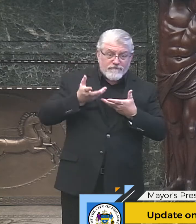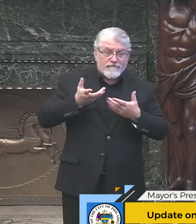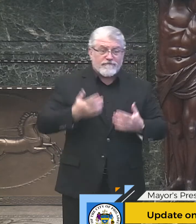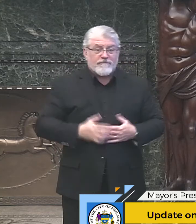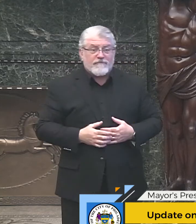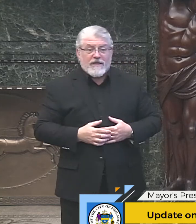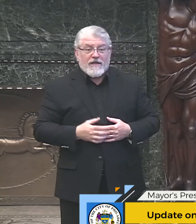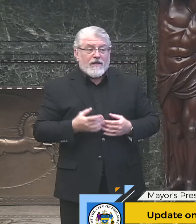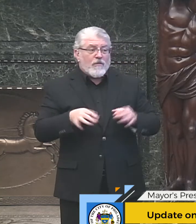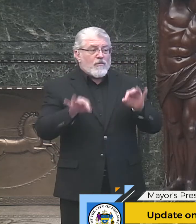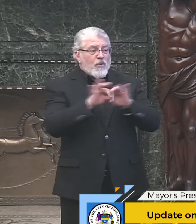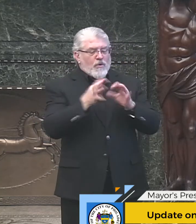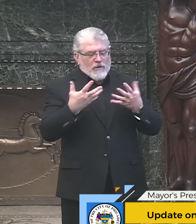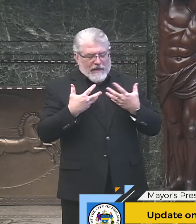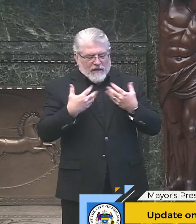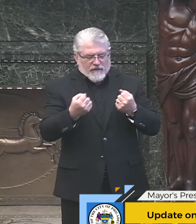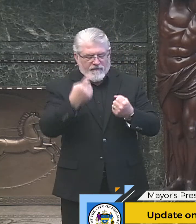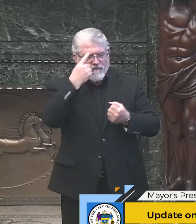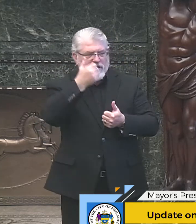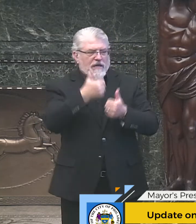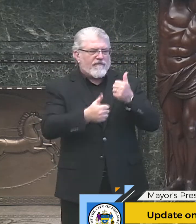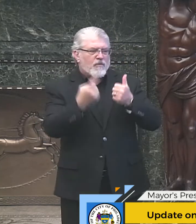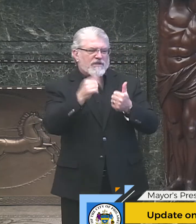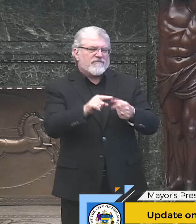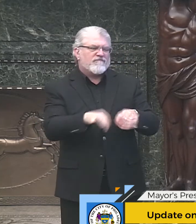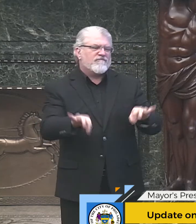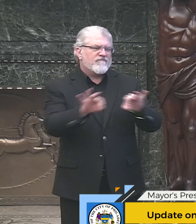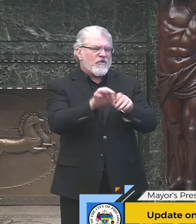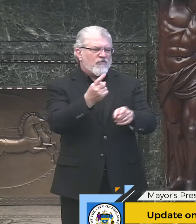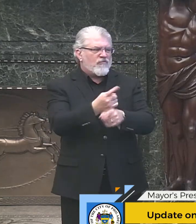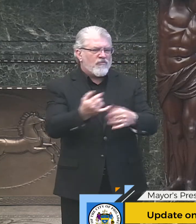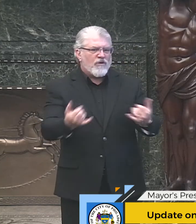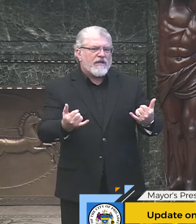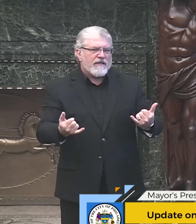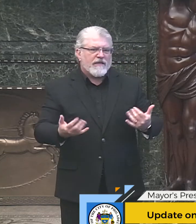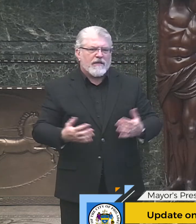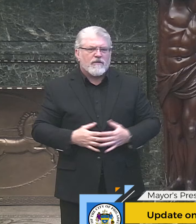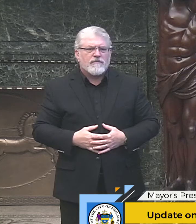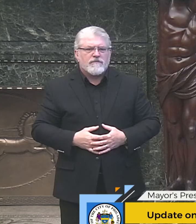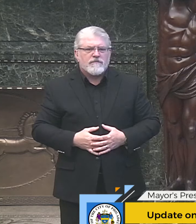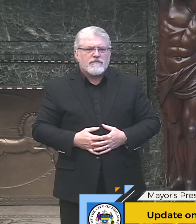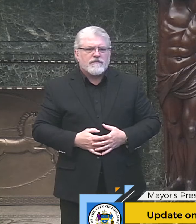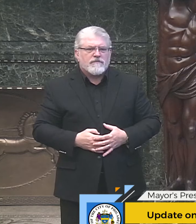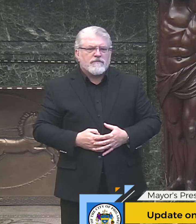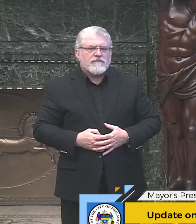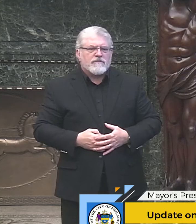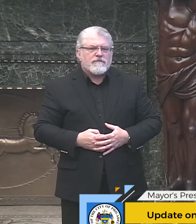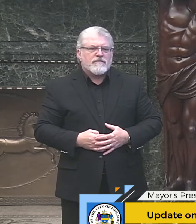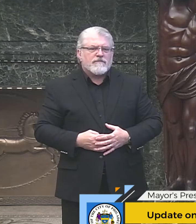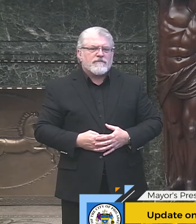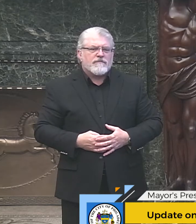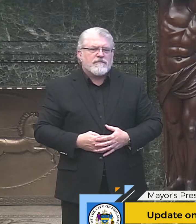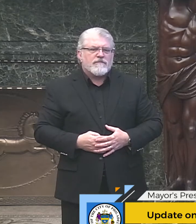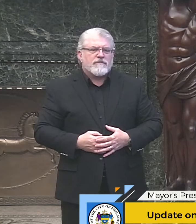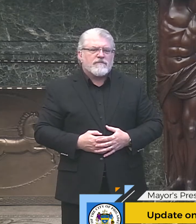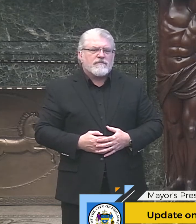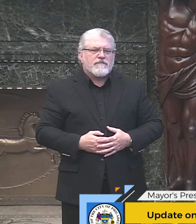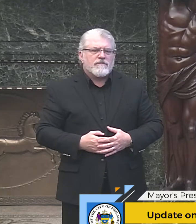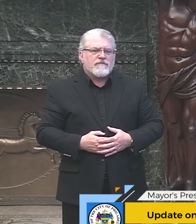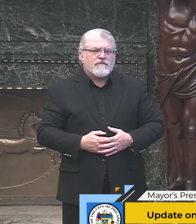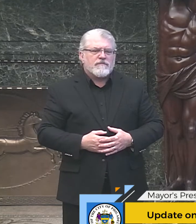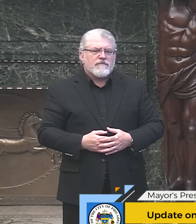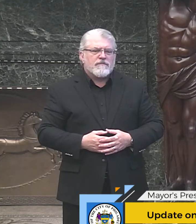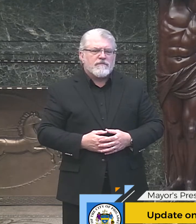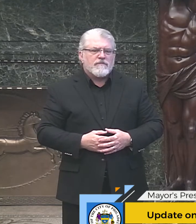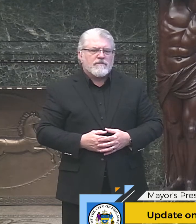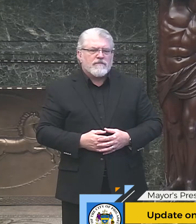the Building Trades Council is suggesting that this would be a good time to deep clean schools and catch up on deferred maintenance and asbestos treatment